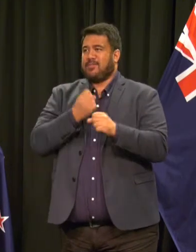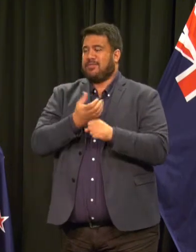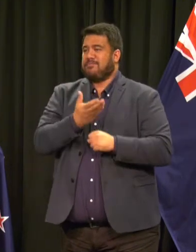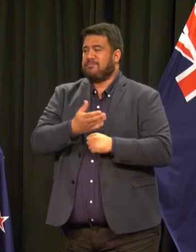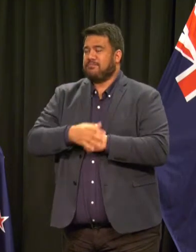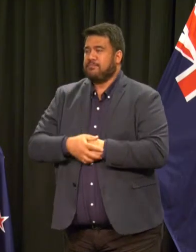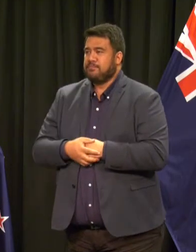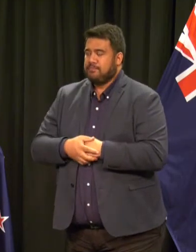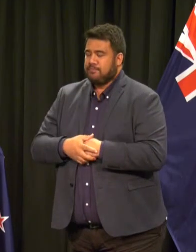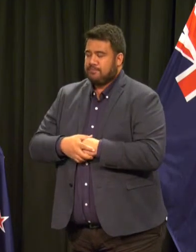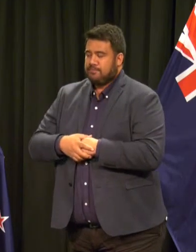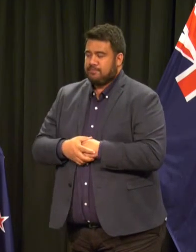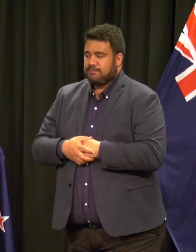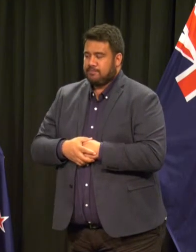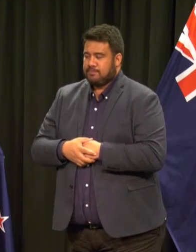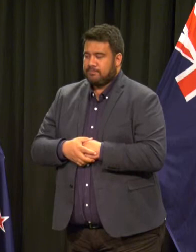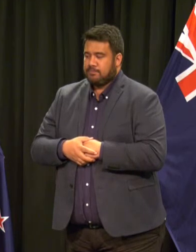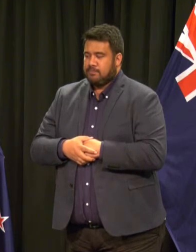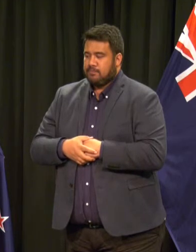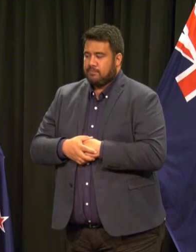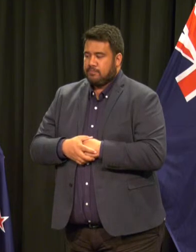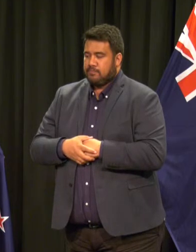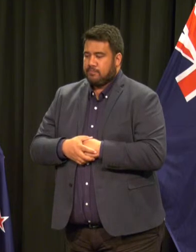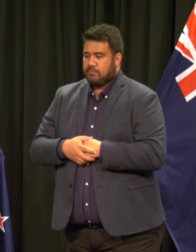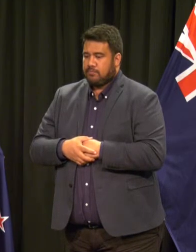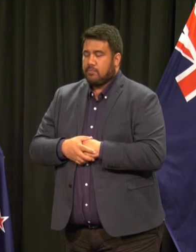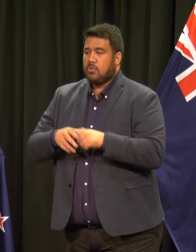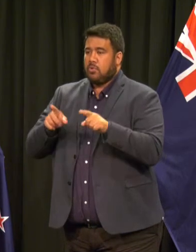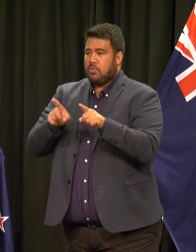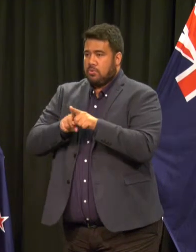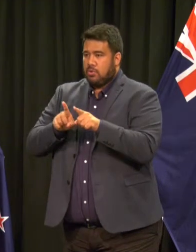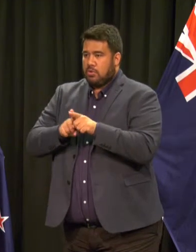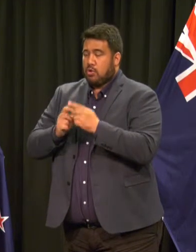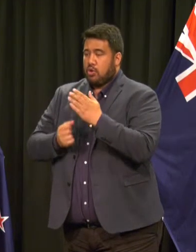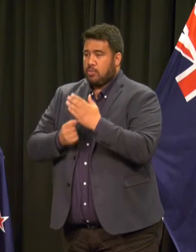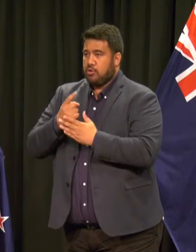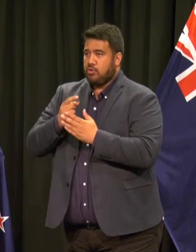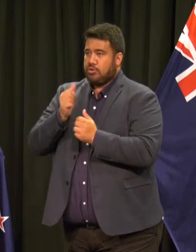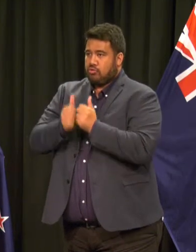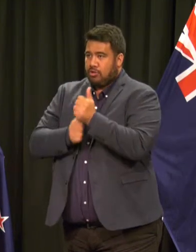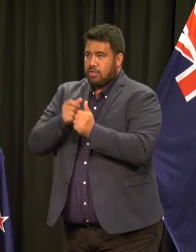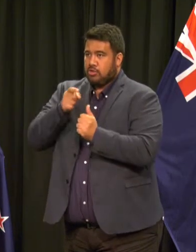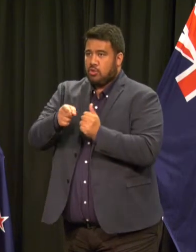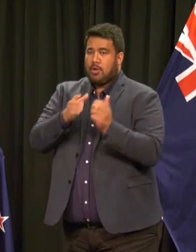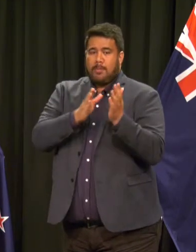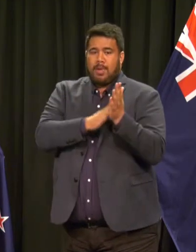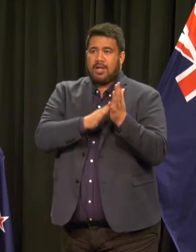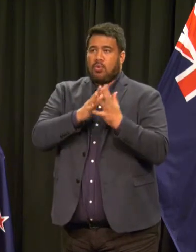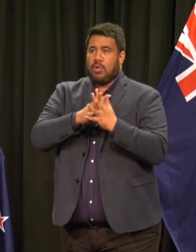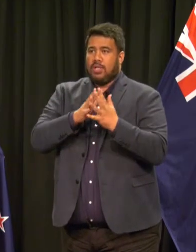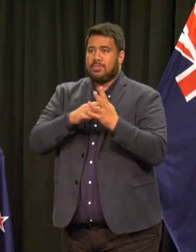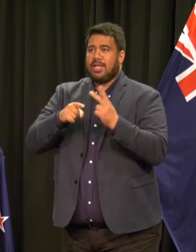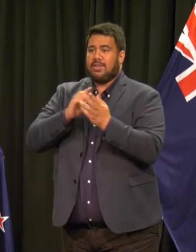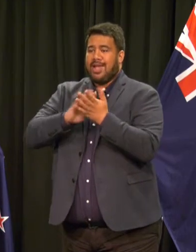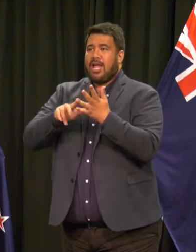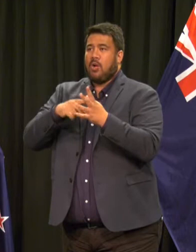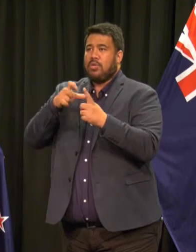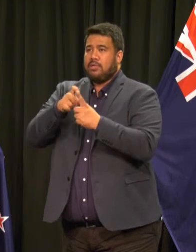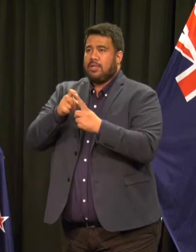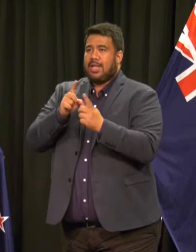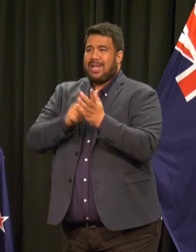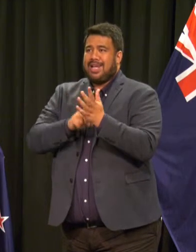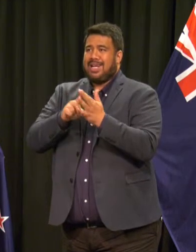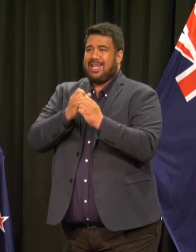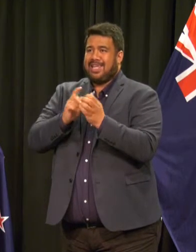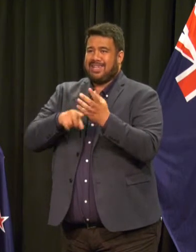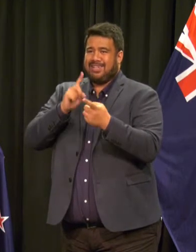Now I'd also like to take this opportunity to congratulate Mike Williams and the Howard League on their results in the first 8 months of